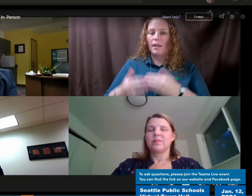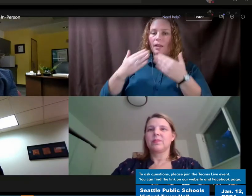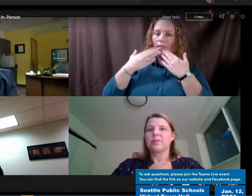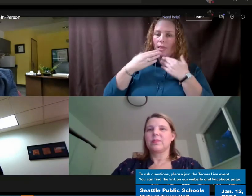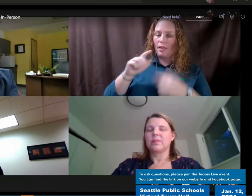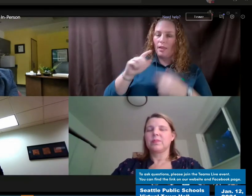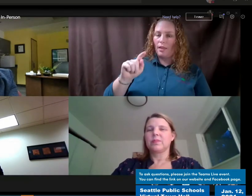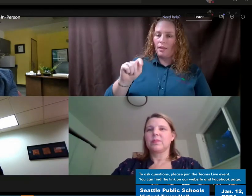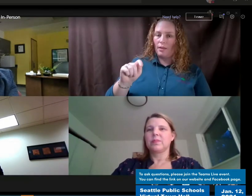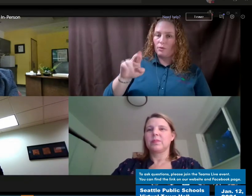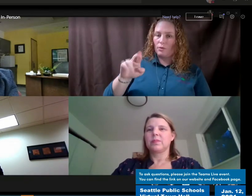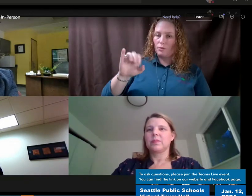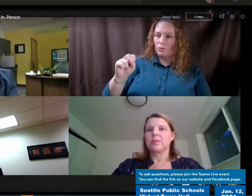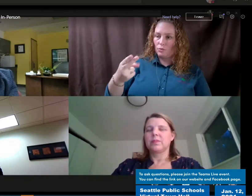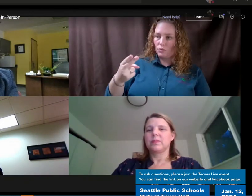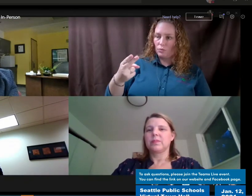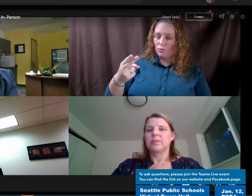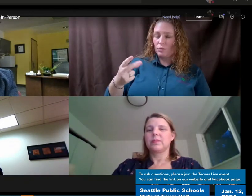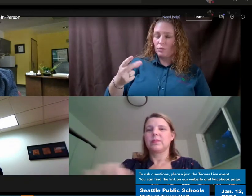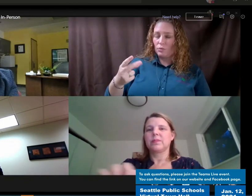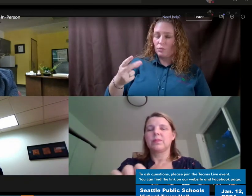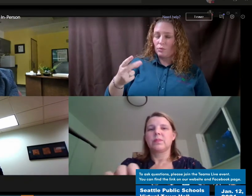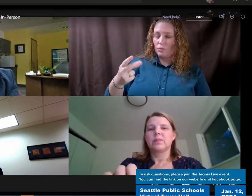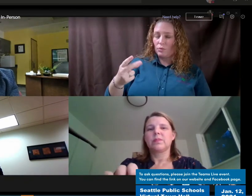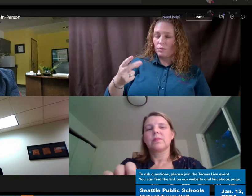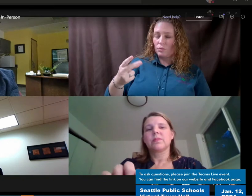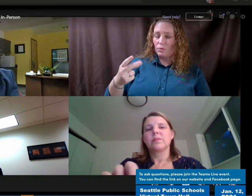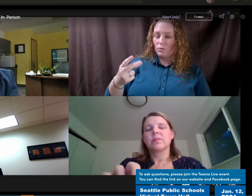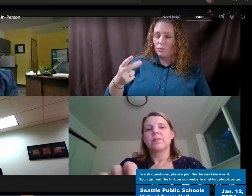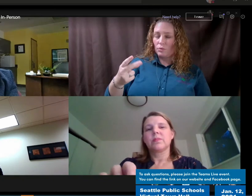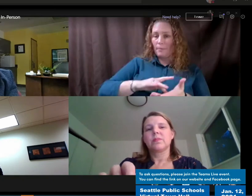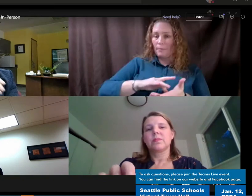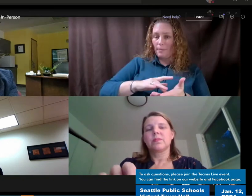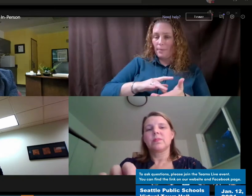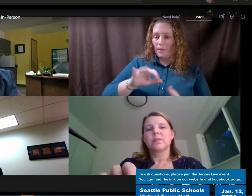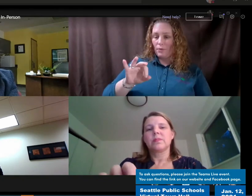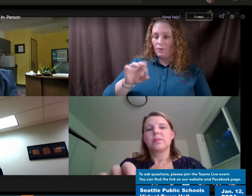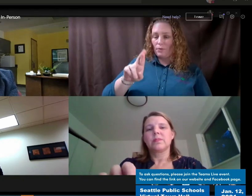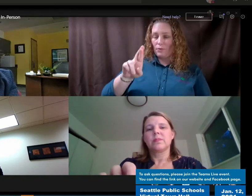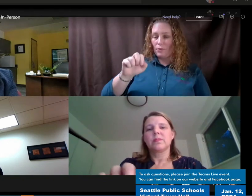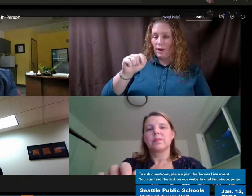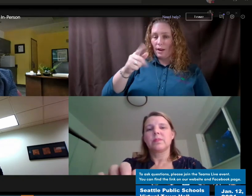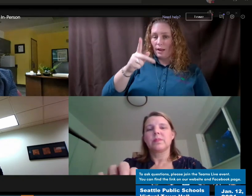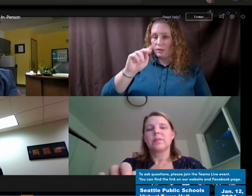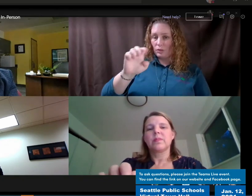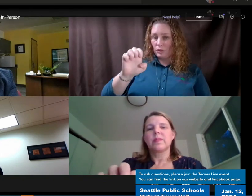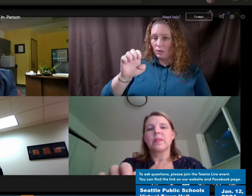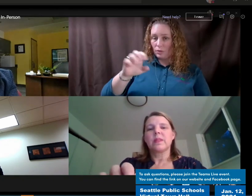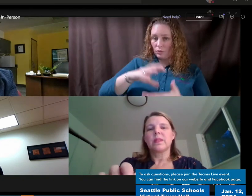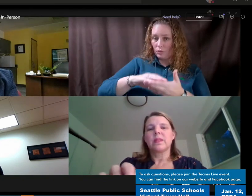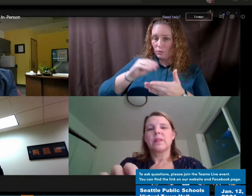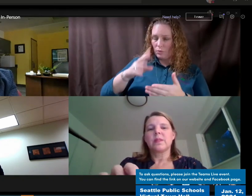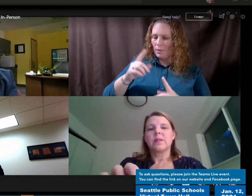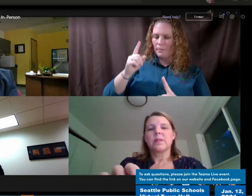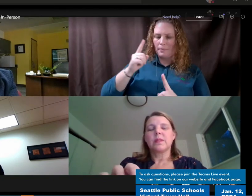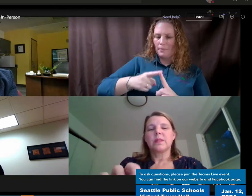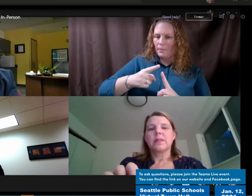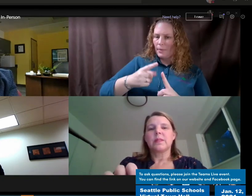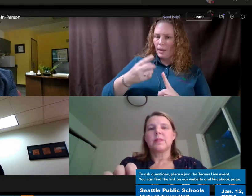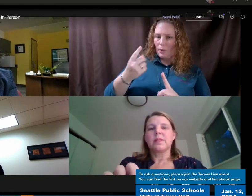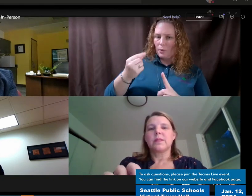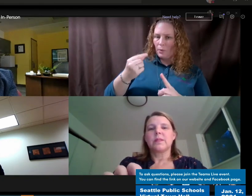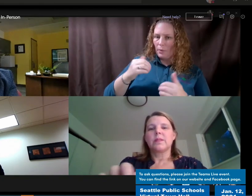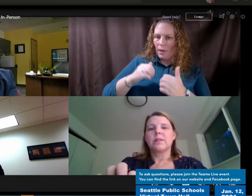about medically fragile students and what sort of extra precautions might be taken for that return to